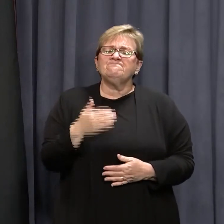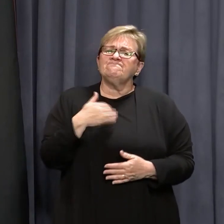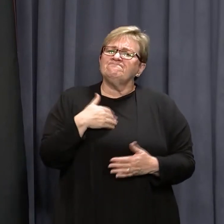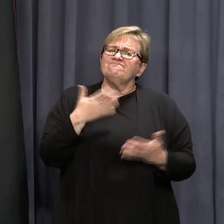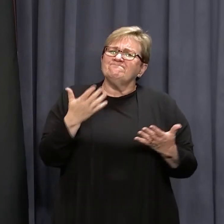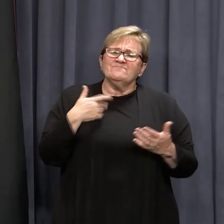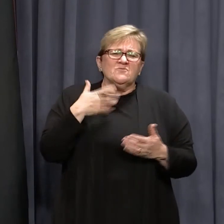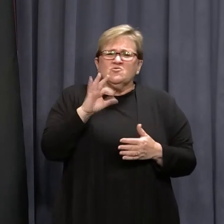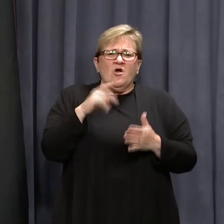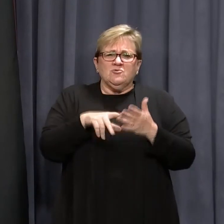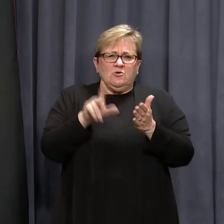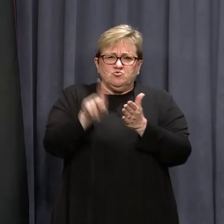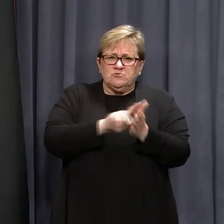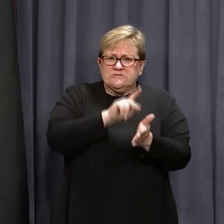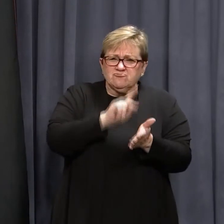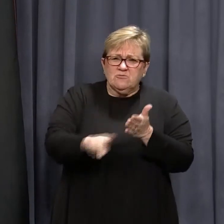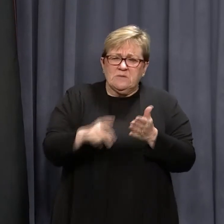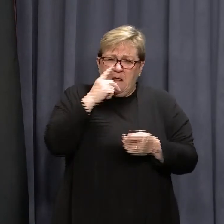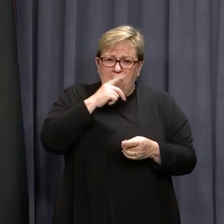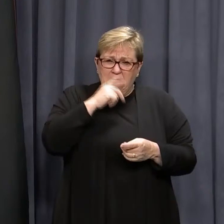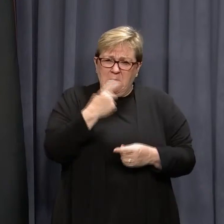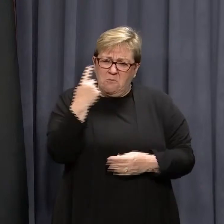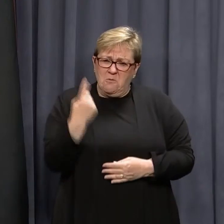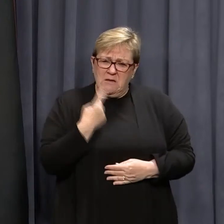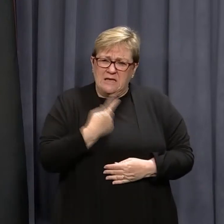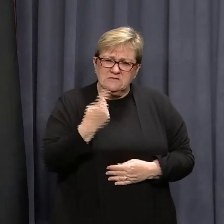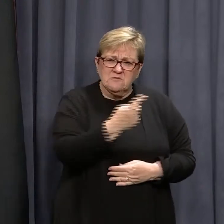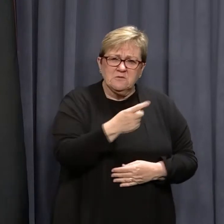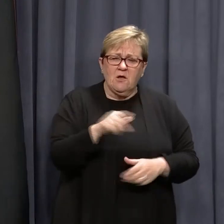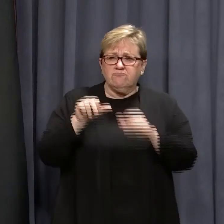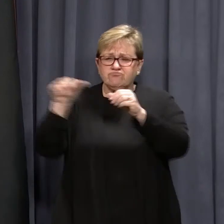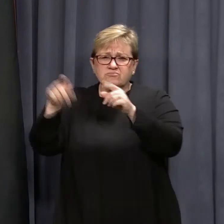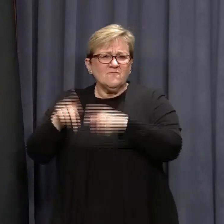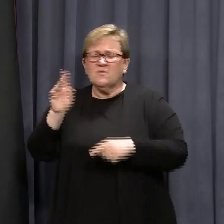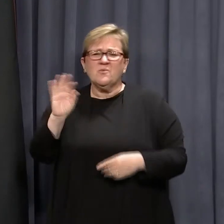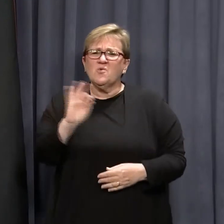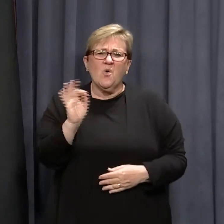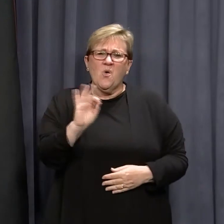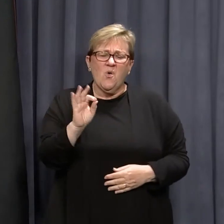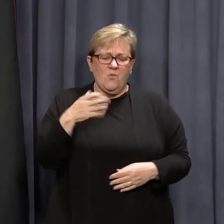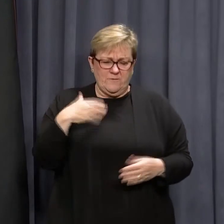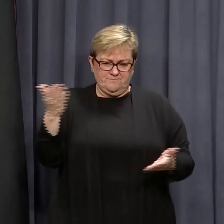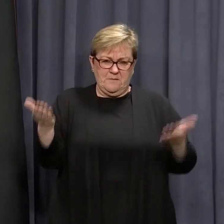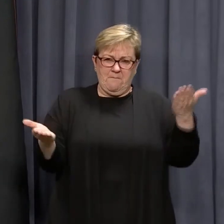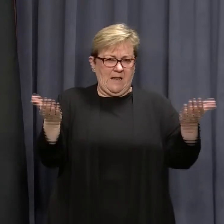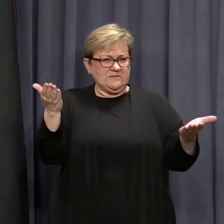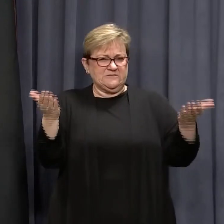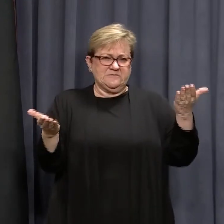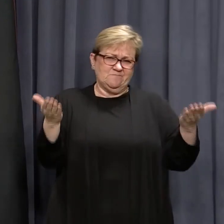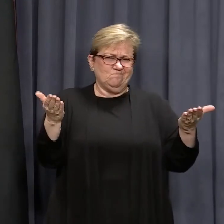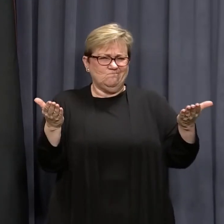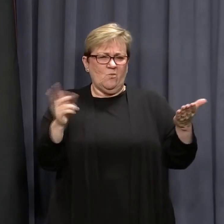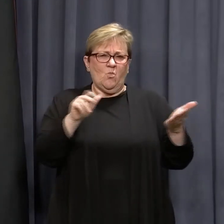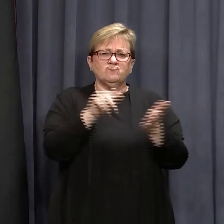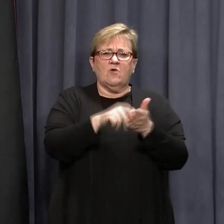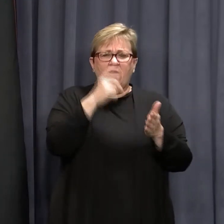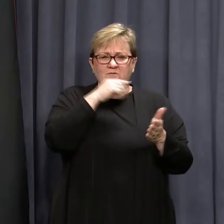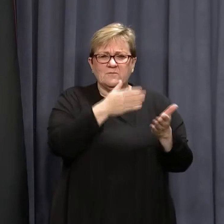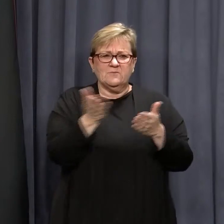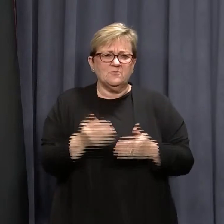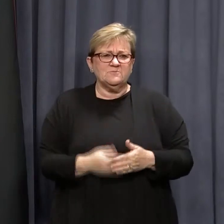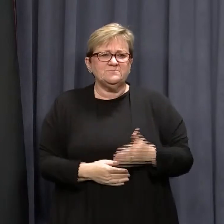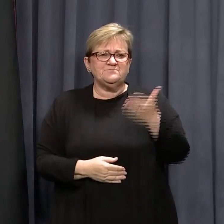again are not trying to discriminate against individuals or different sectors. We've got to balance up what's in the public interest. Is